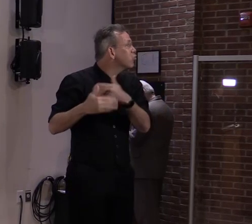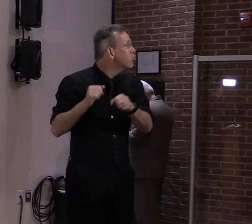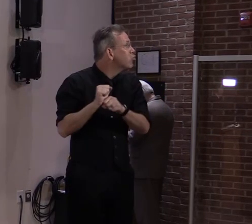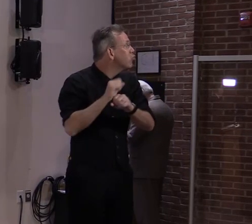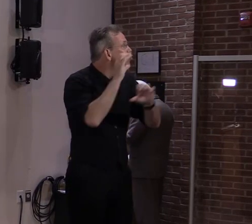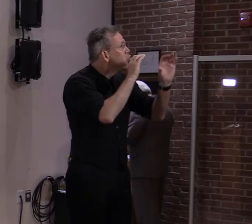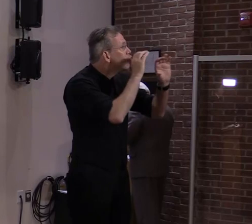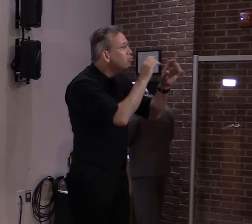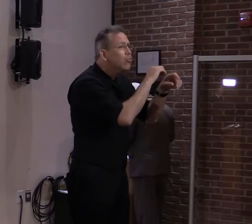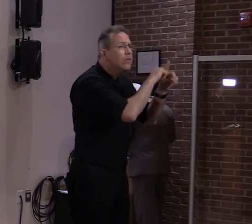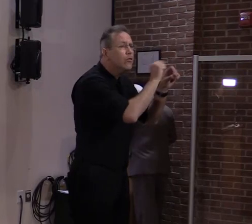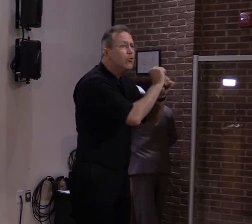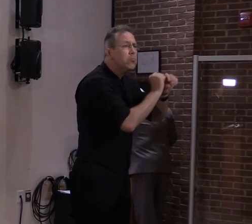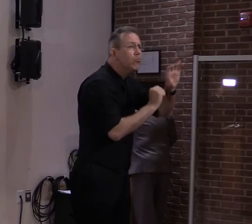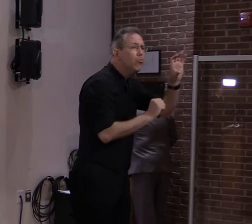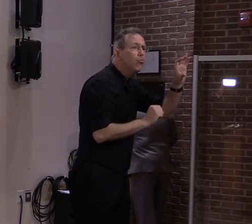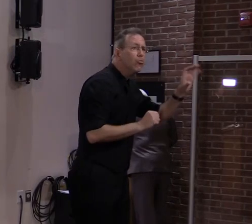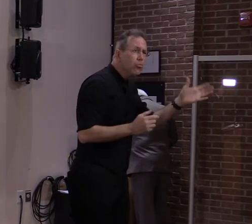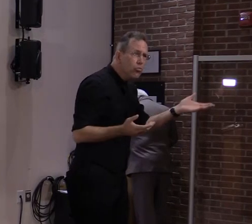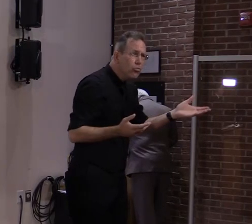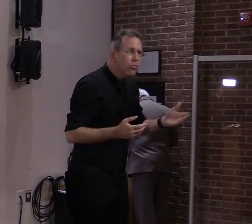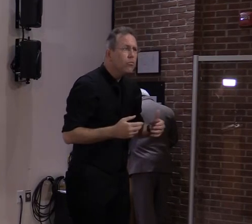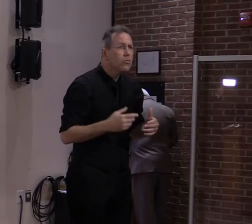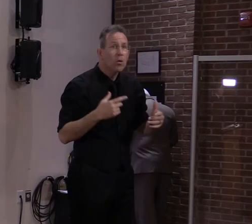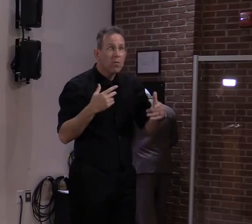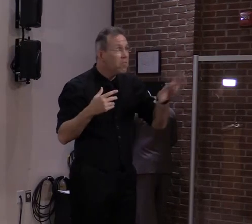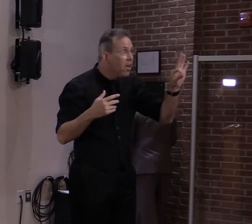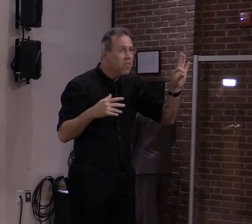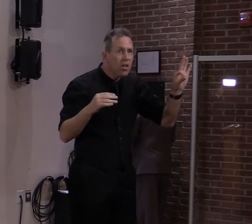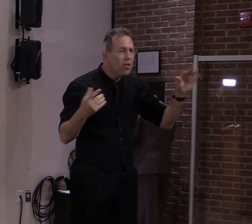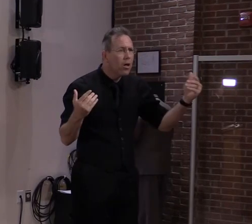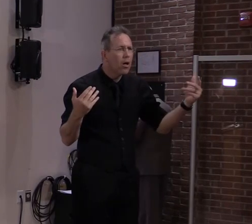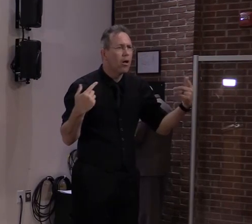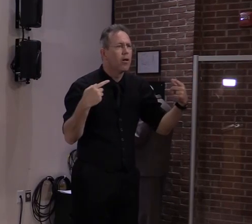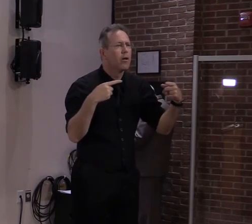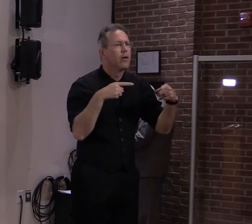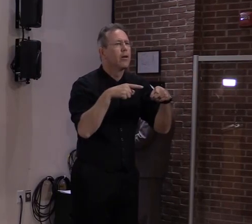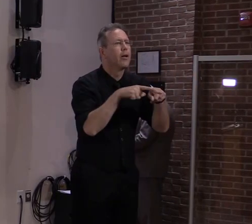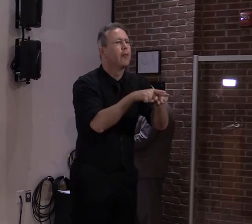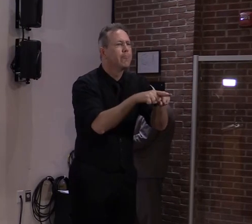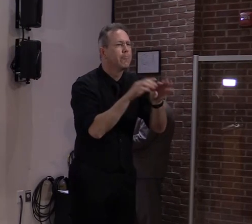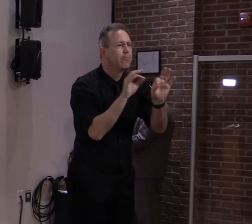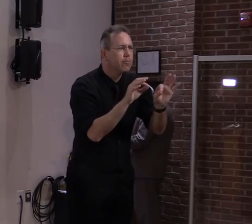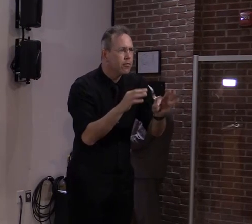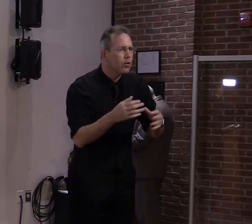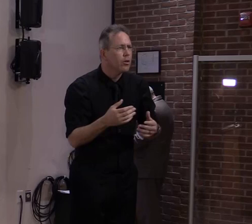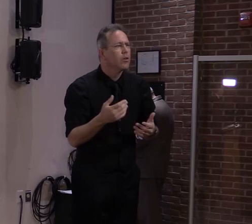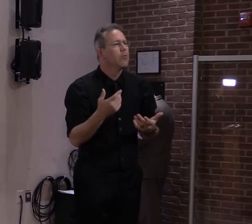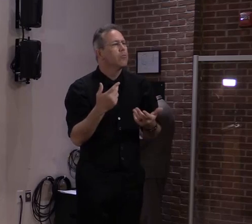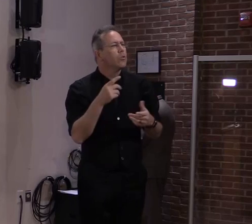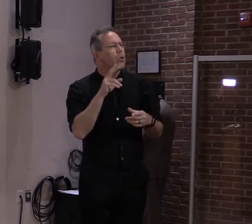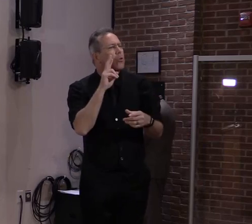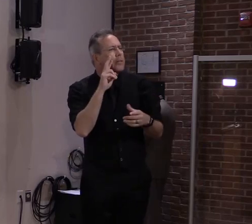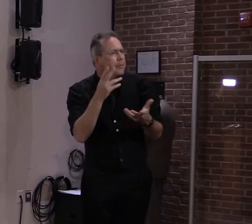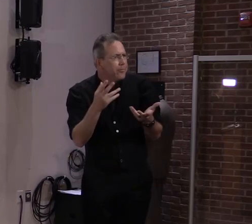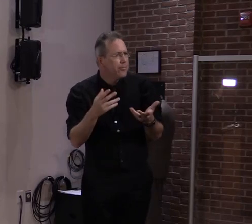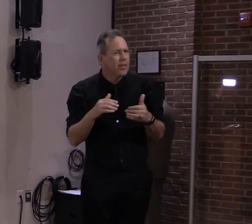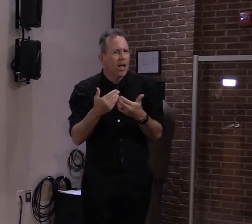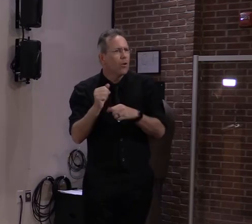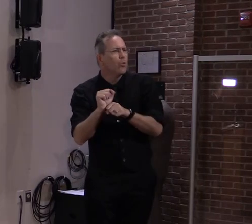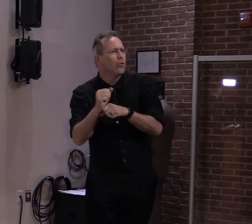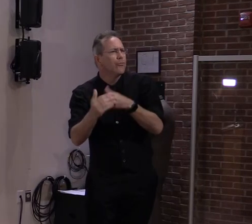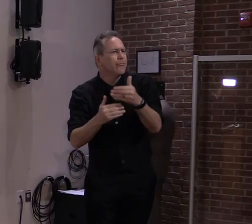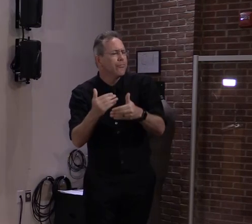over until their summer employment begins. It is a question that has come up. This is pretty standard in